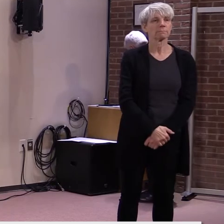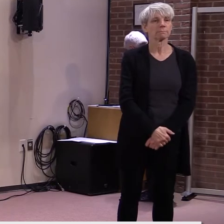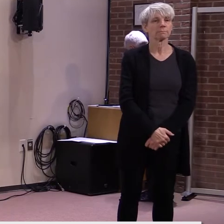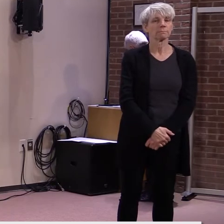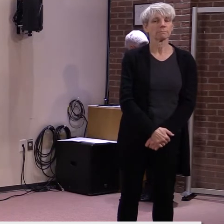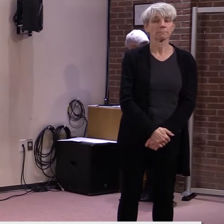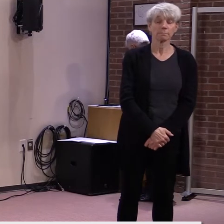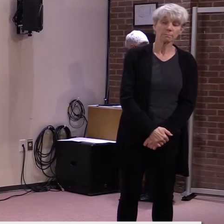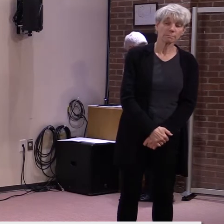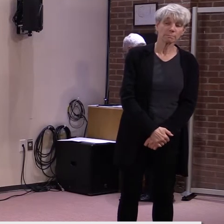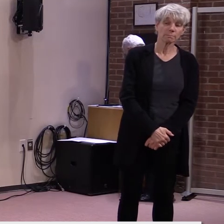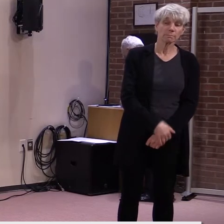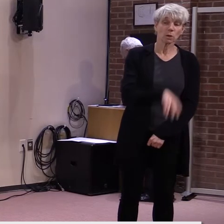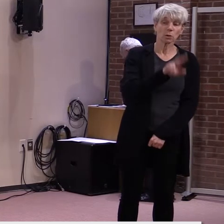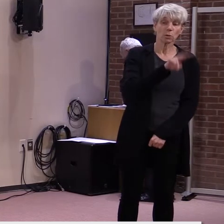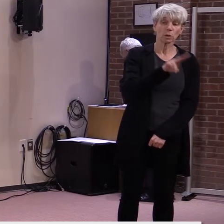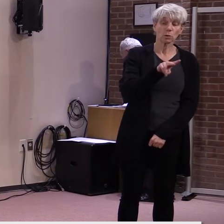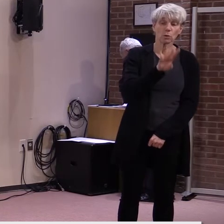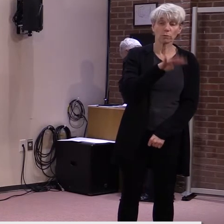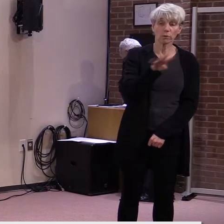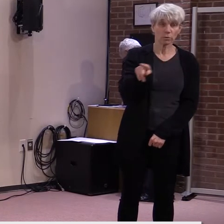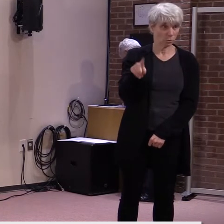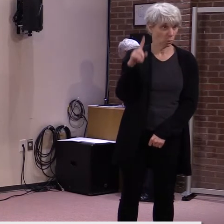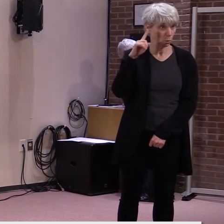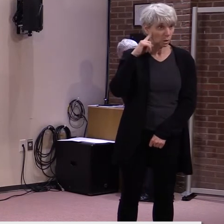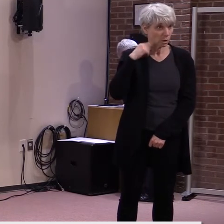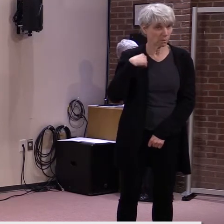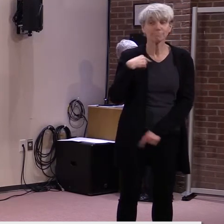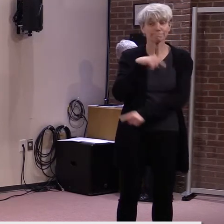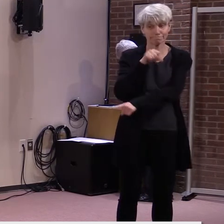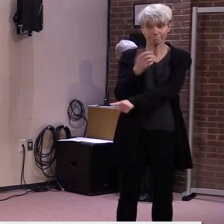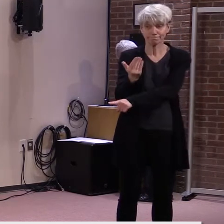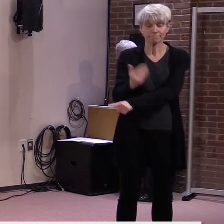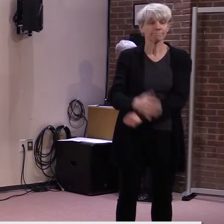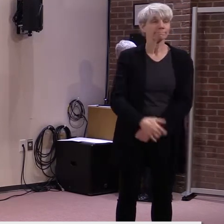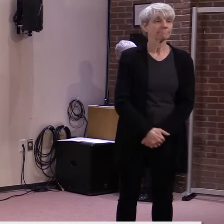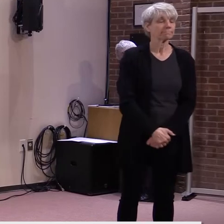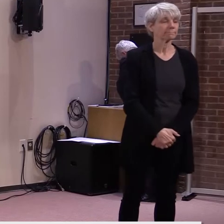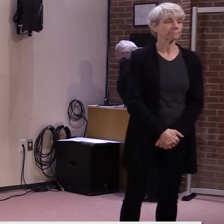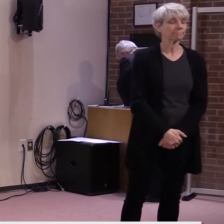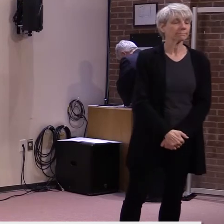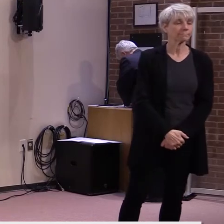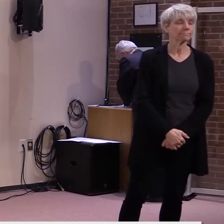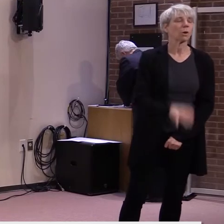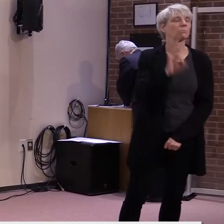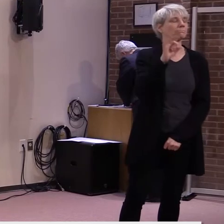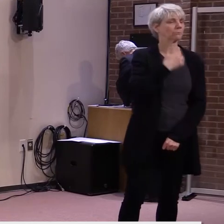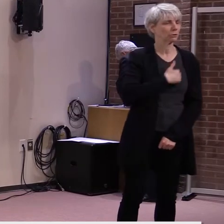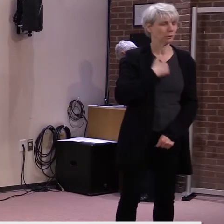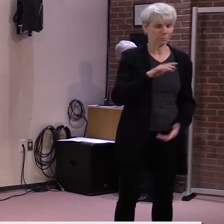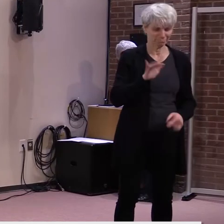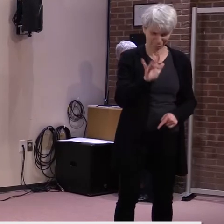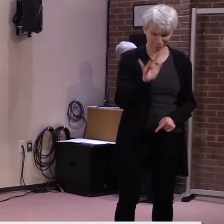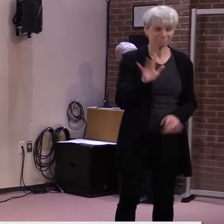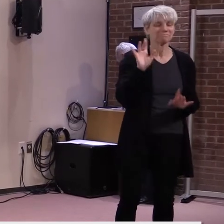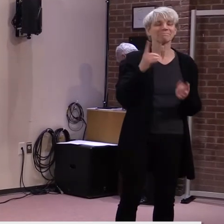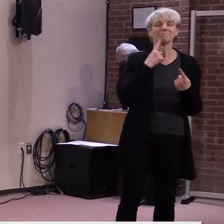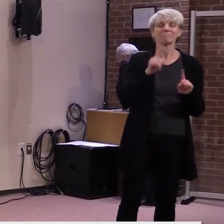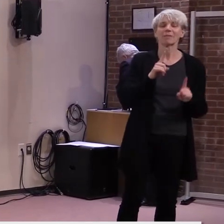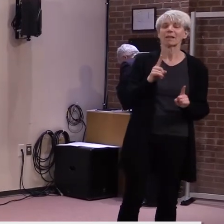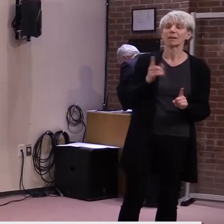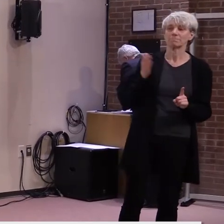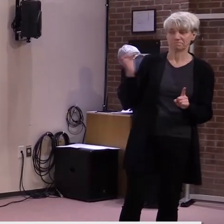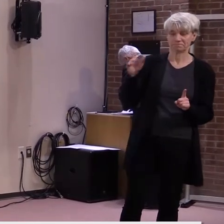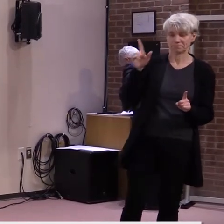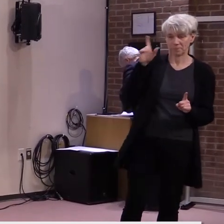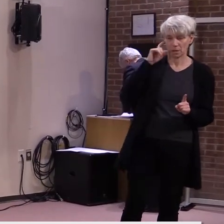Kevin Bates. Hi, can you hear me? We can. Oh, sorry about that. Yes, question for Governor Scott. The